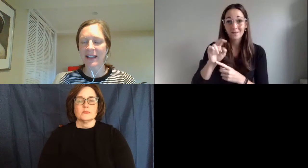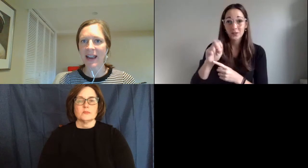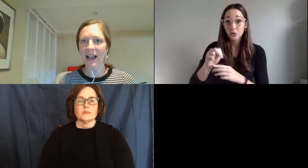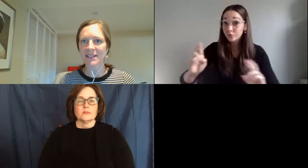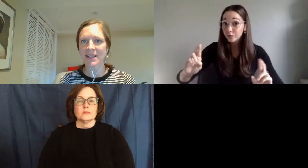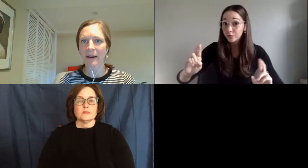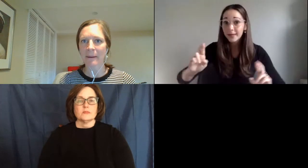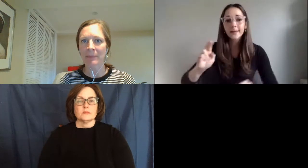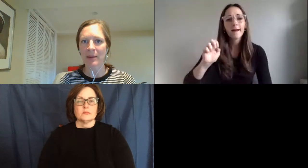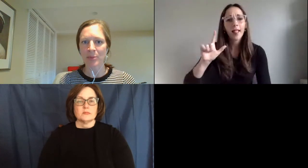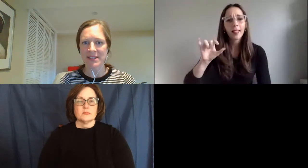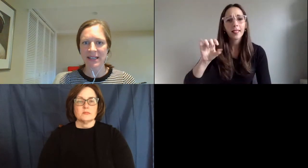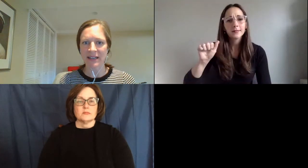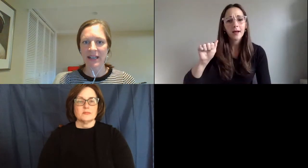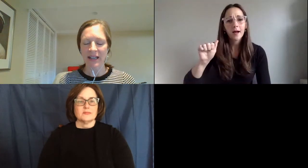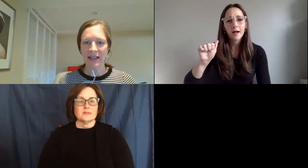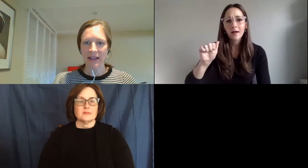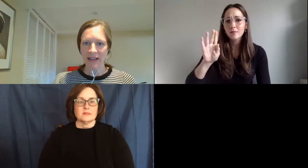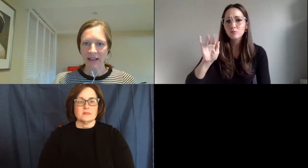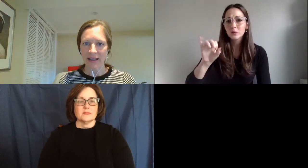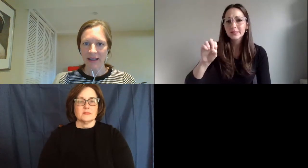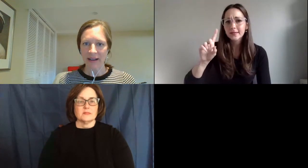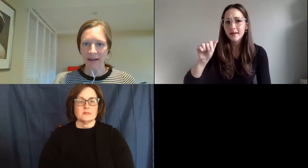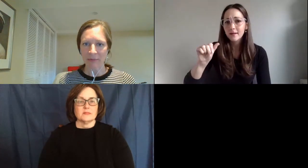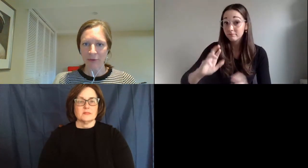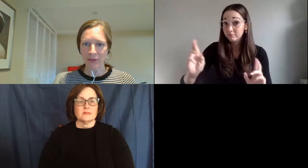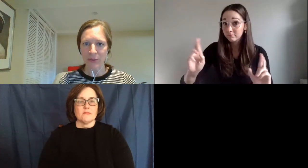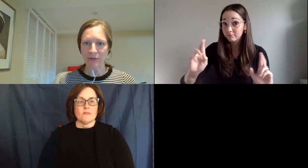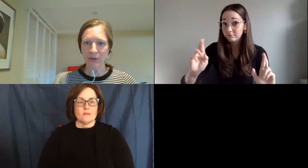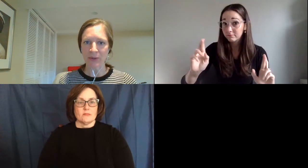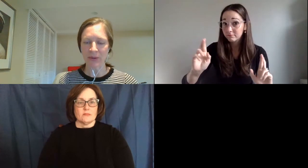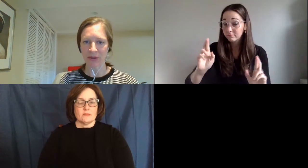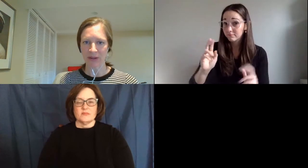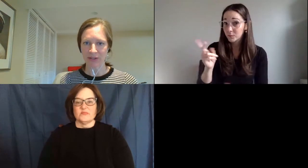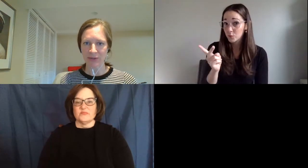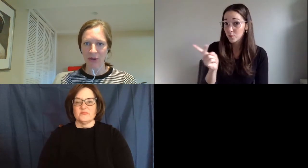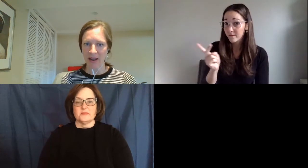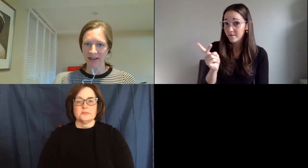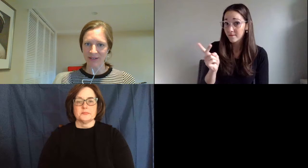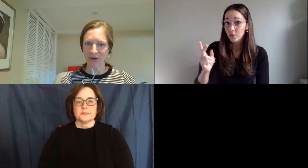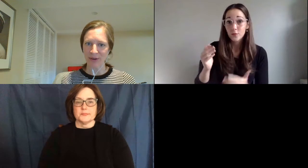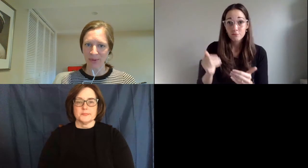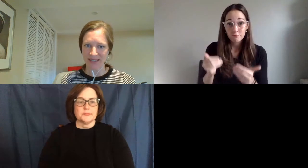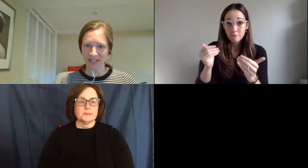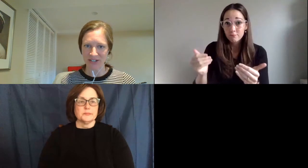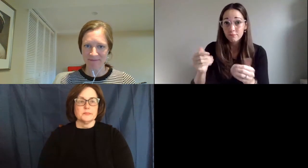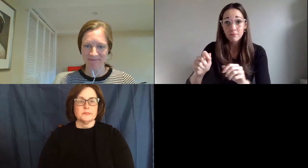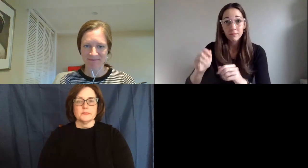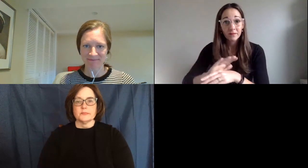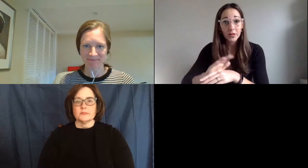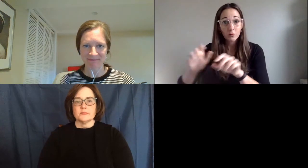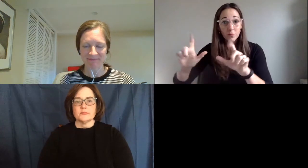Alisa, if I can ask, and Brisida, for the two of you to go ahead and start your